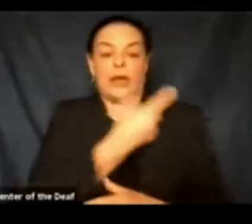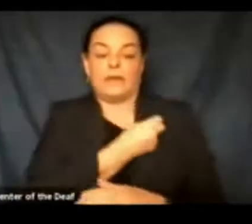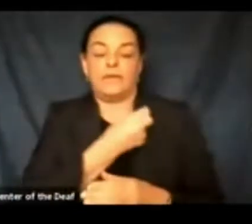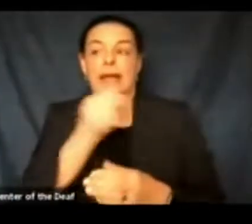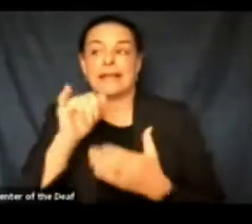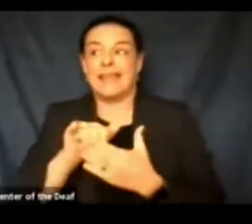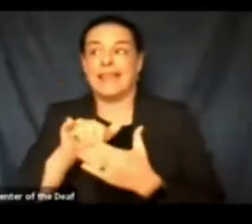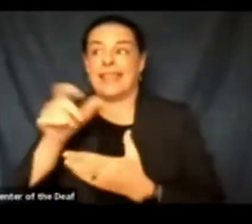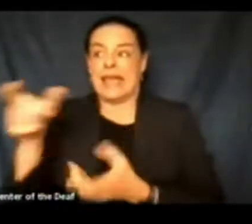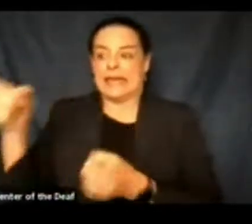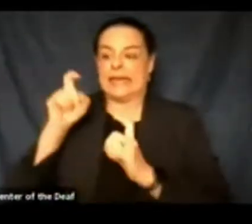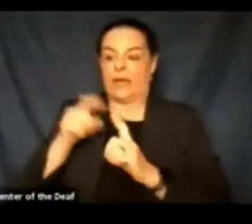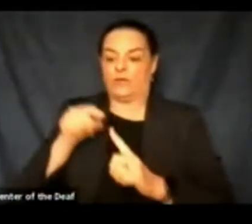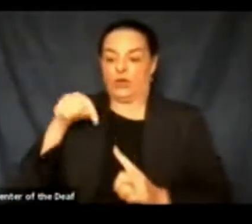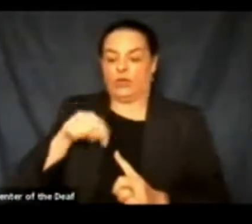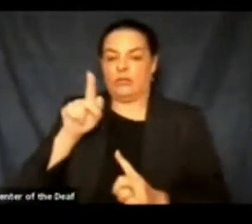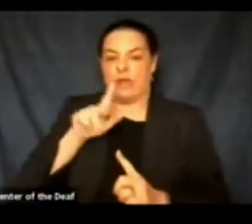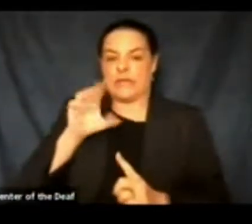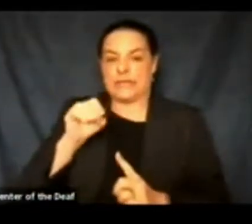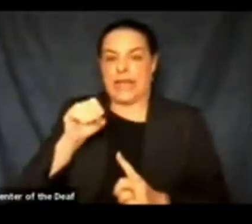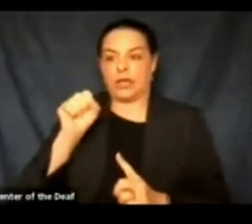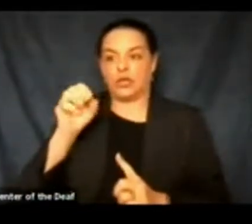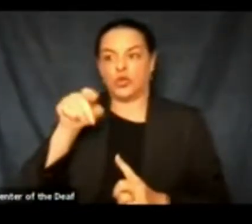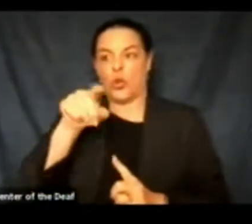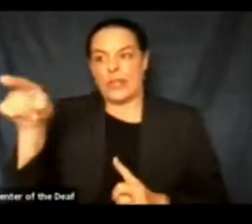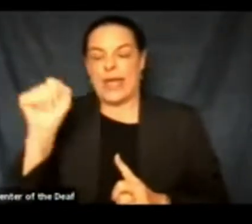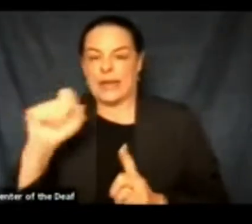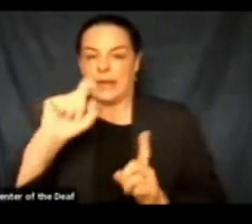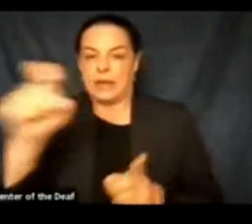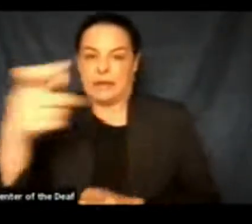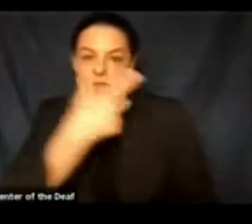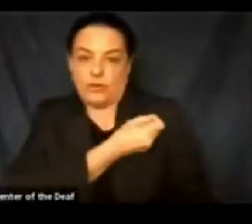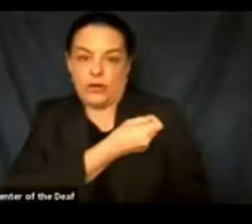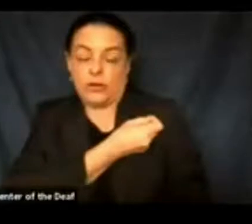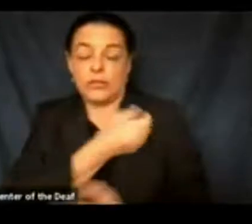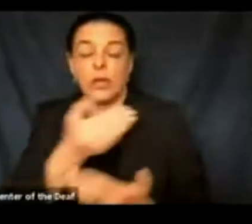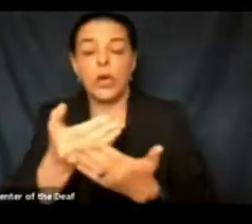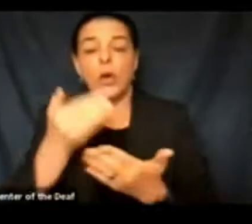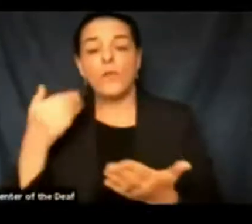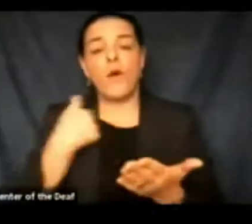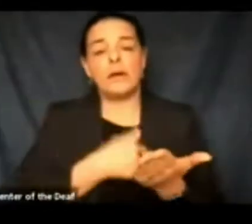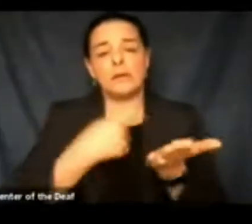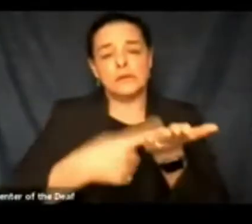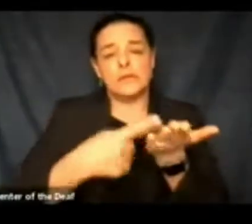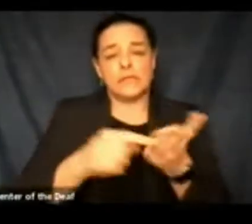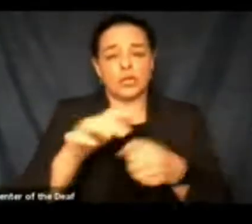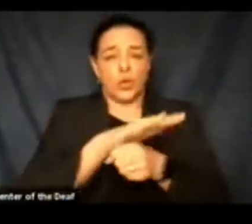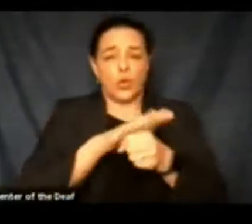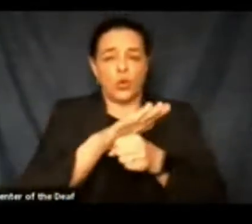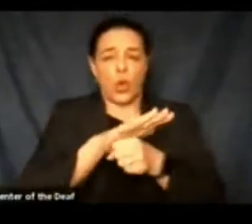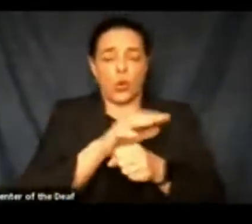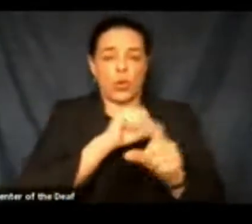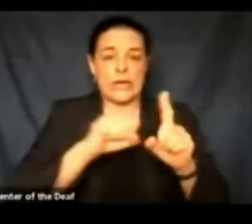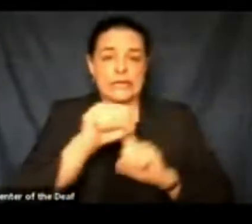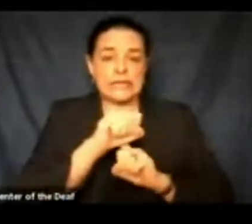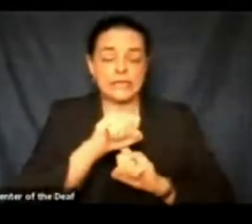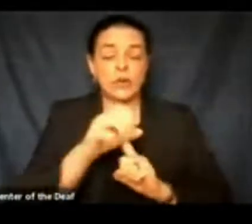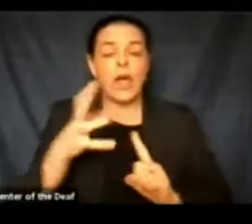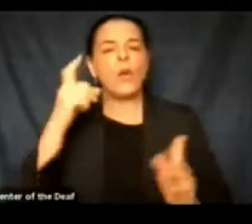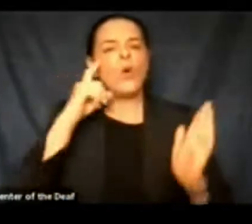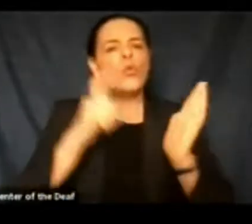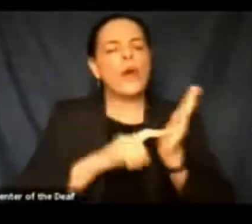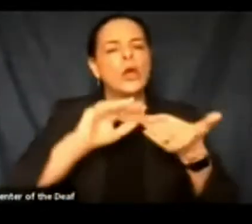county for them to be able to distribute. Before we move into the local situation, I want to recognize the community efforts to push